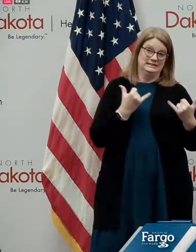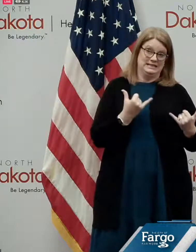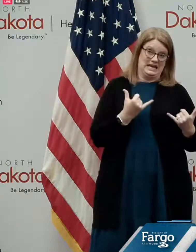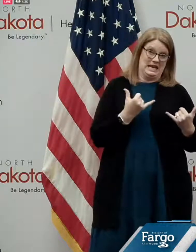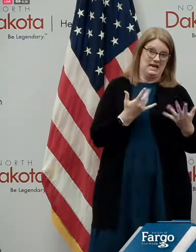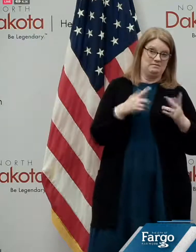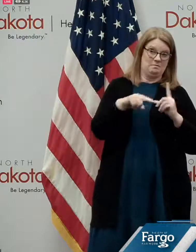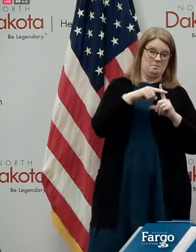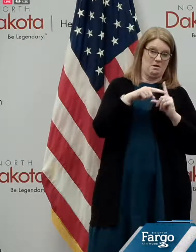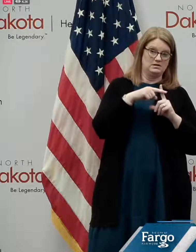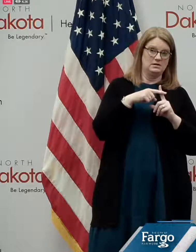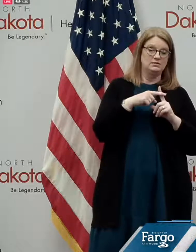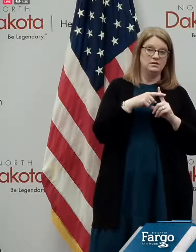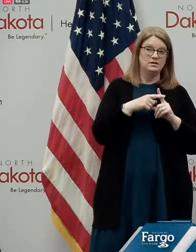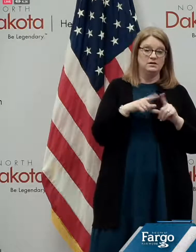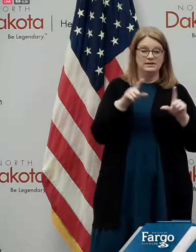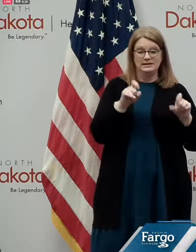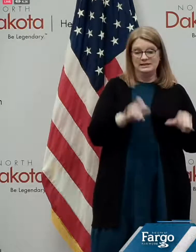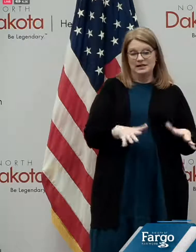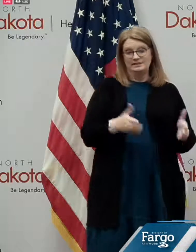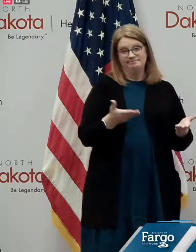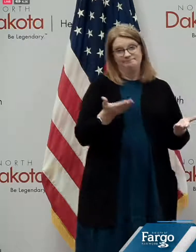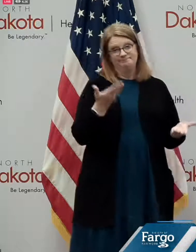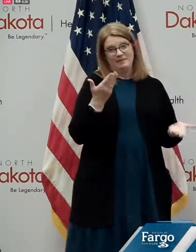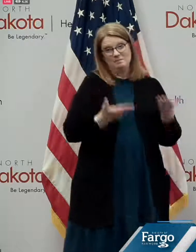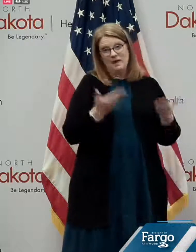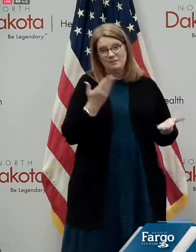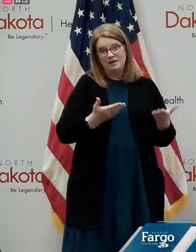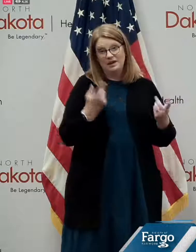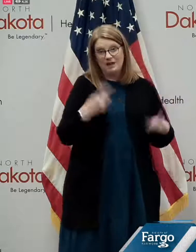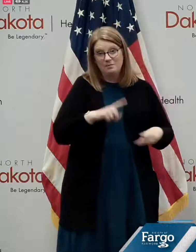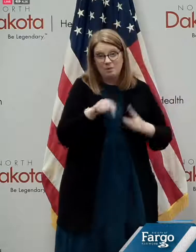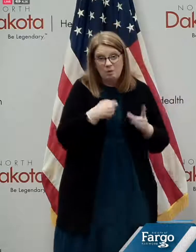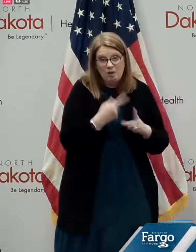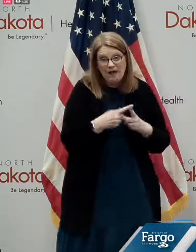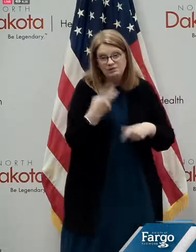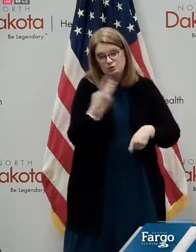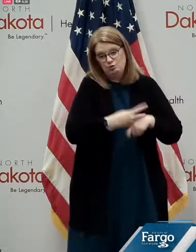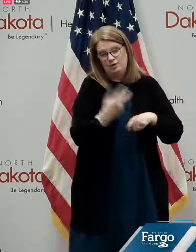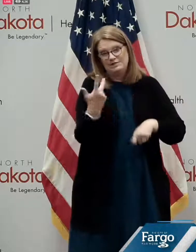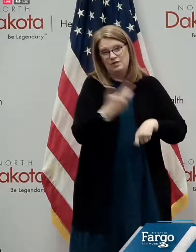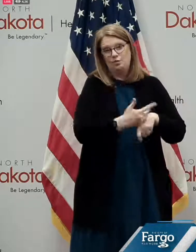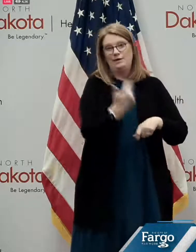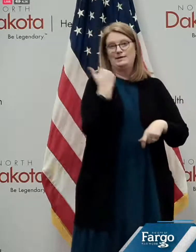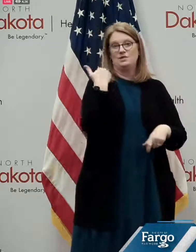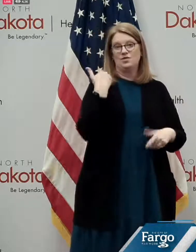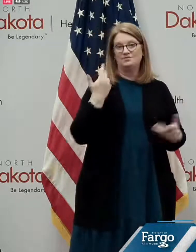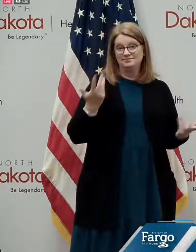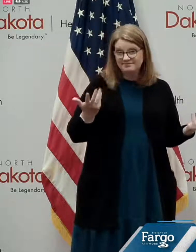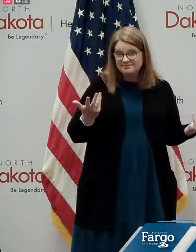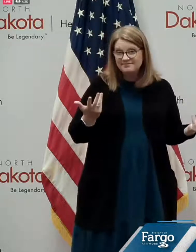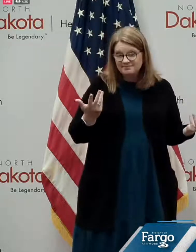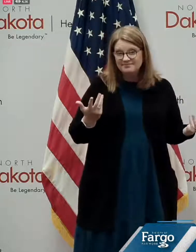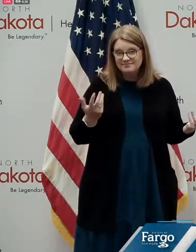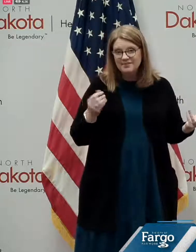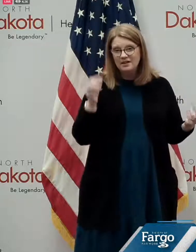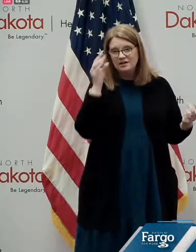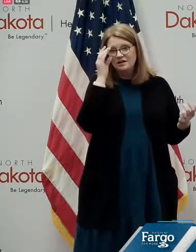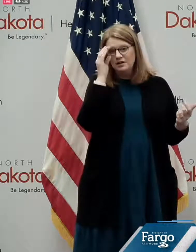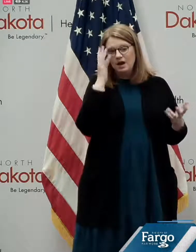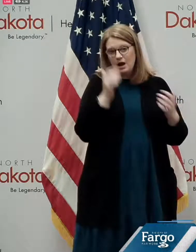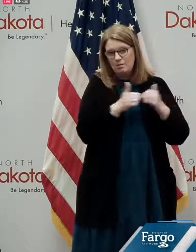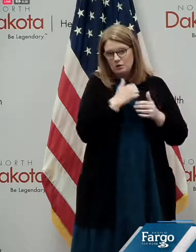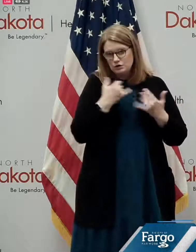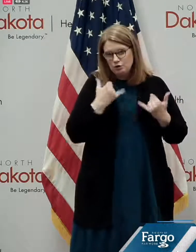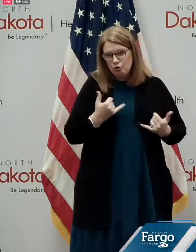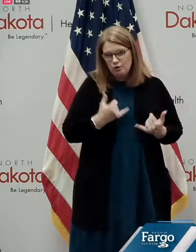as being positive, that test might have been taken 2 or 3 days ago, and so we're even our most current